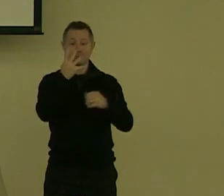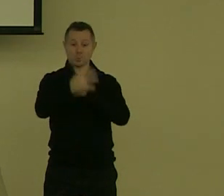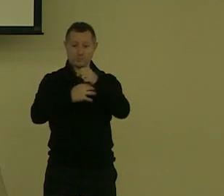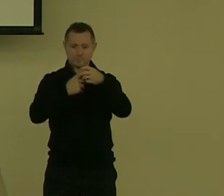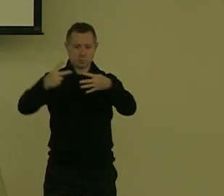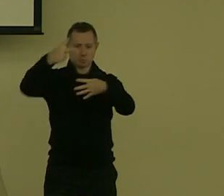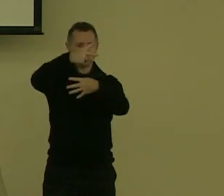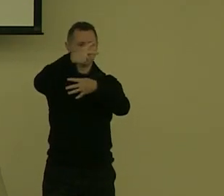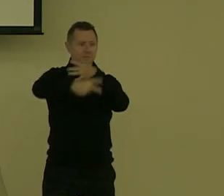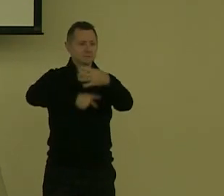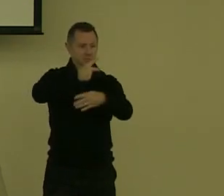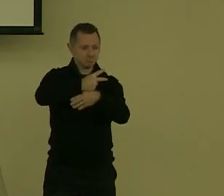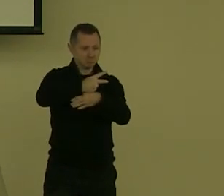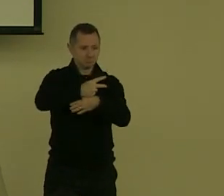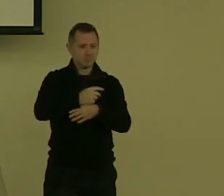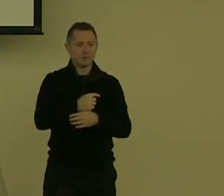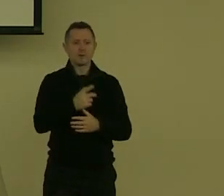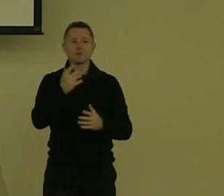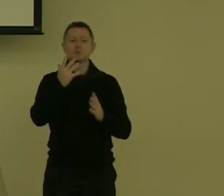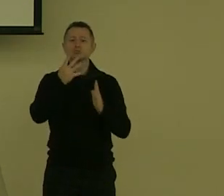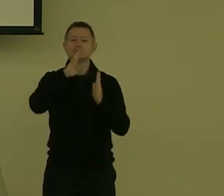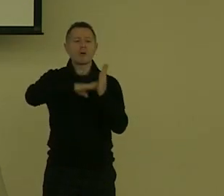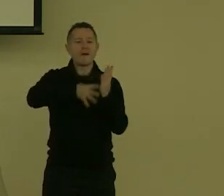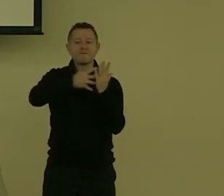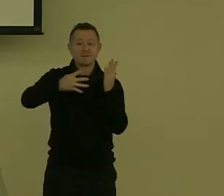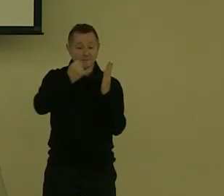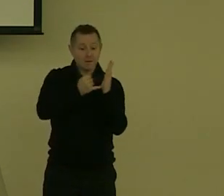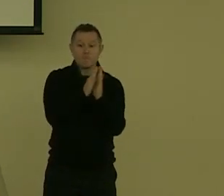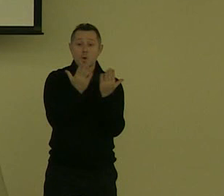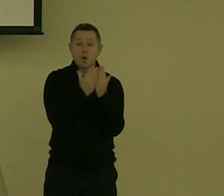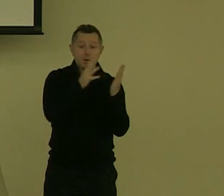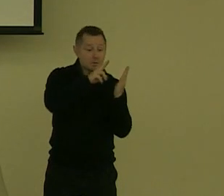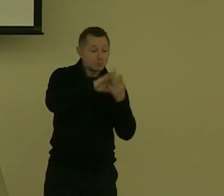So that was really interesting and really gratifying. And